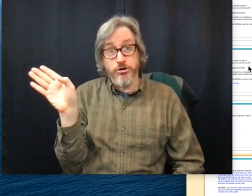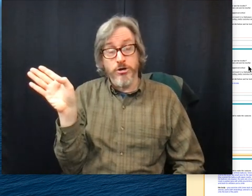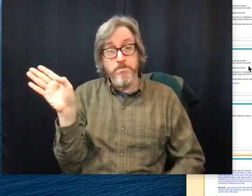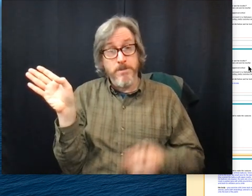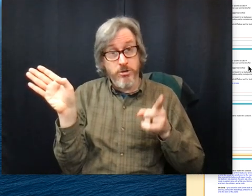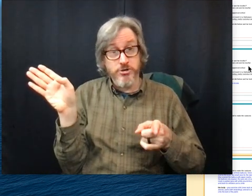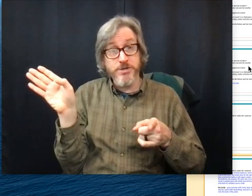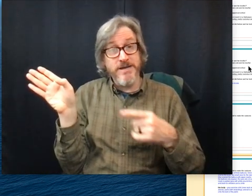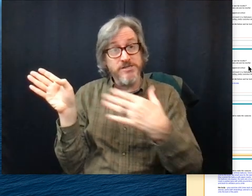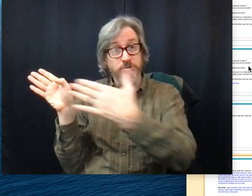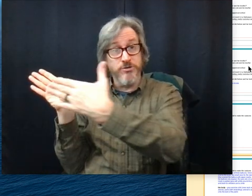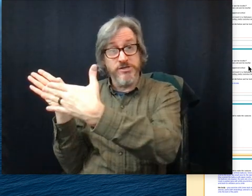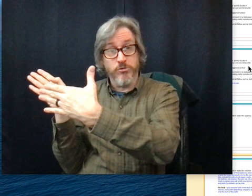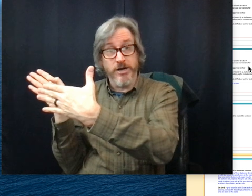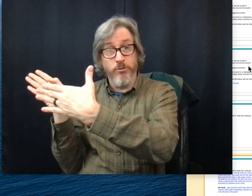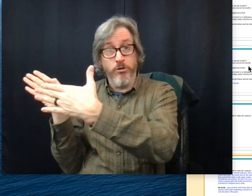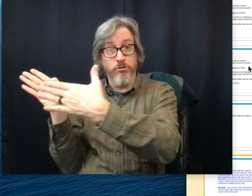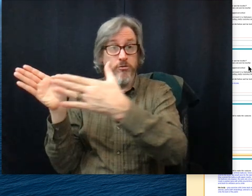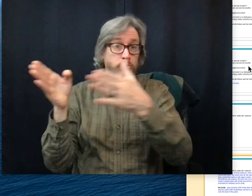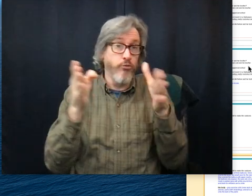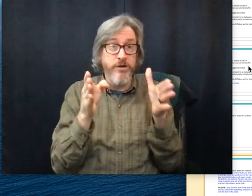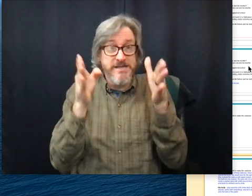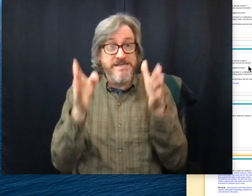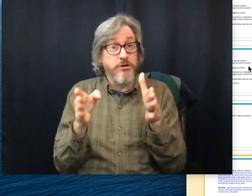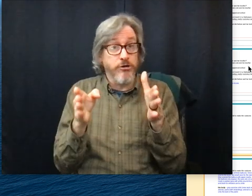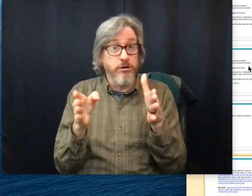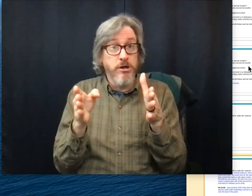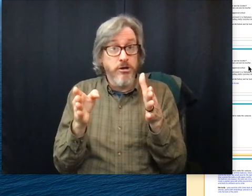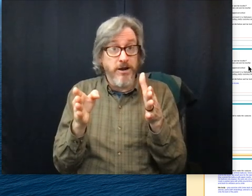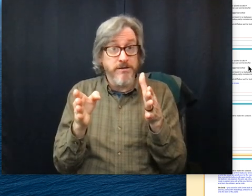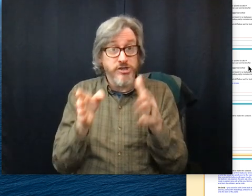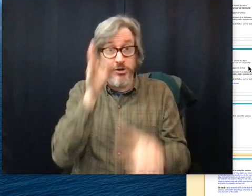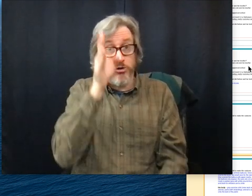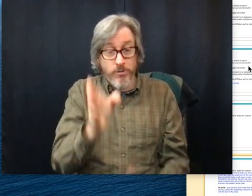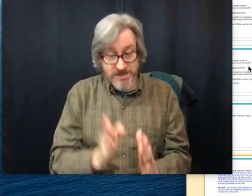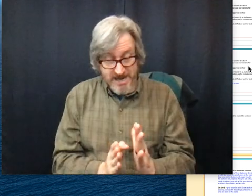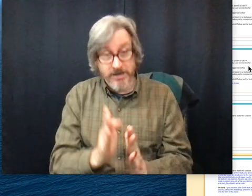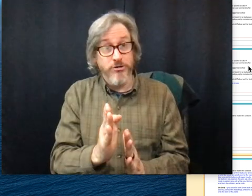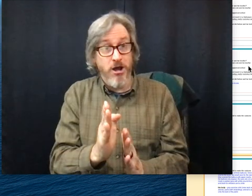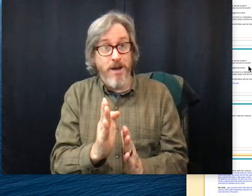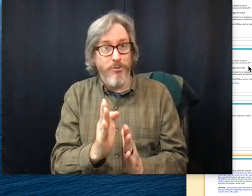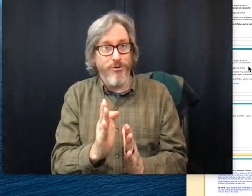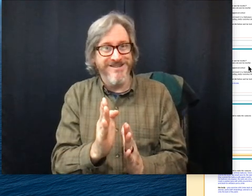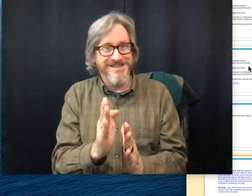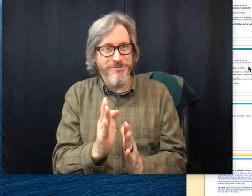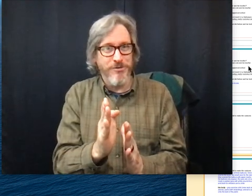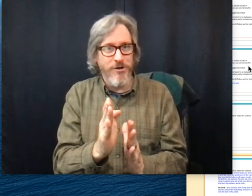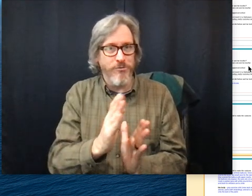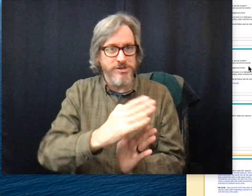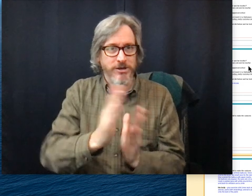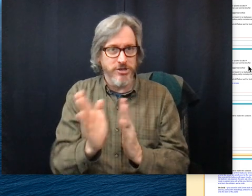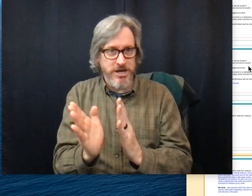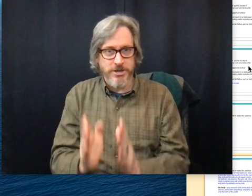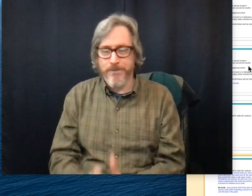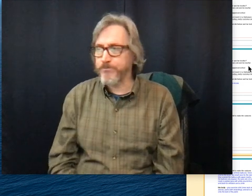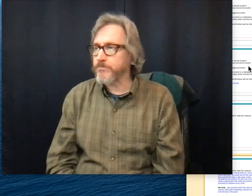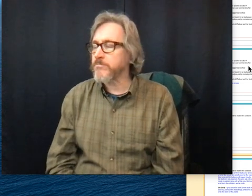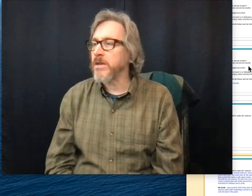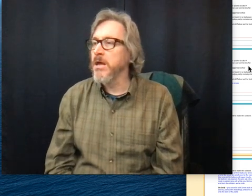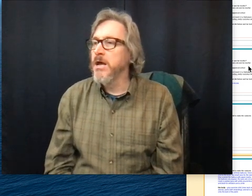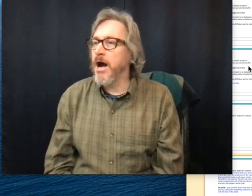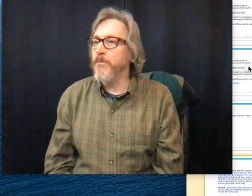you turn, your GPS will do this where it will recenter, right? So you're always heading upwards through the phone, so it'll change